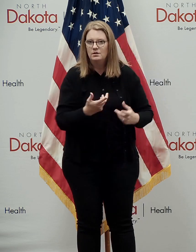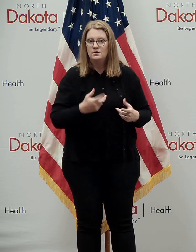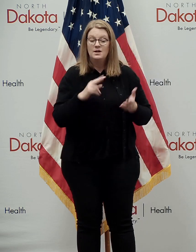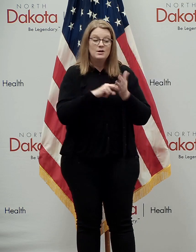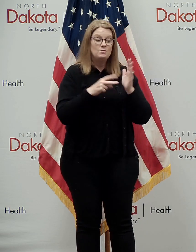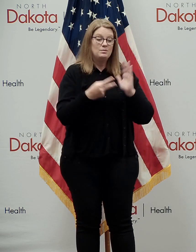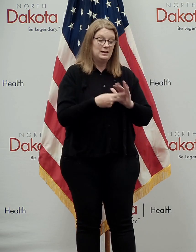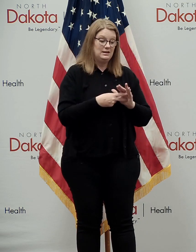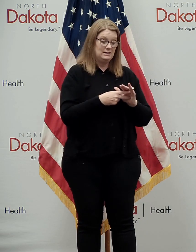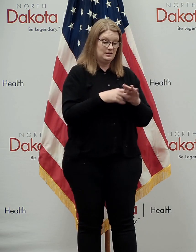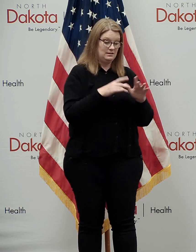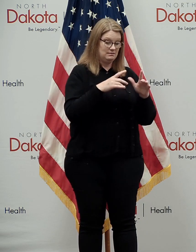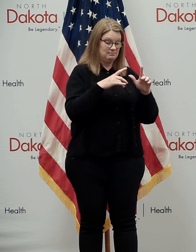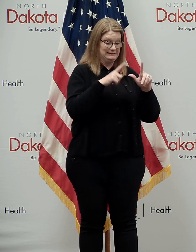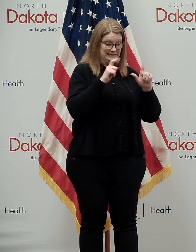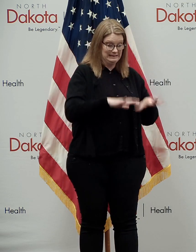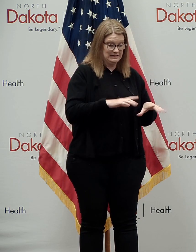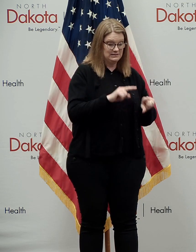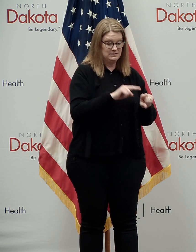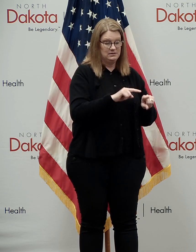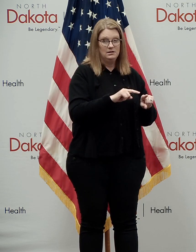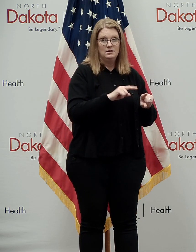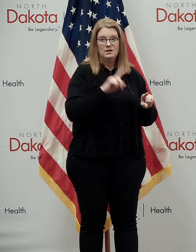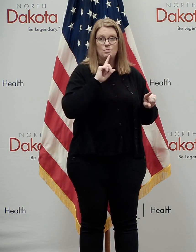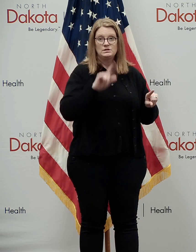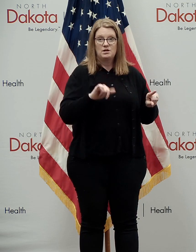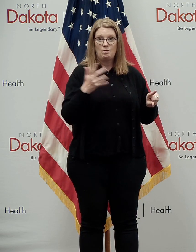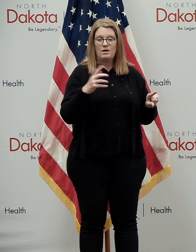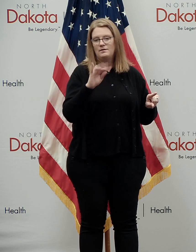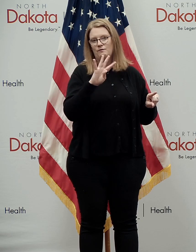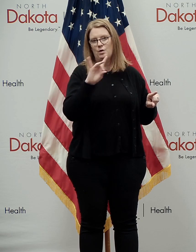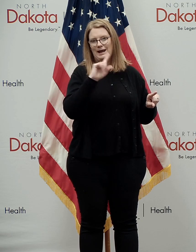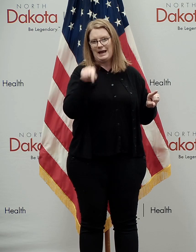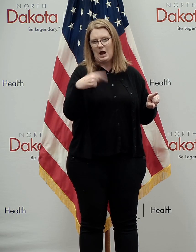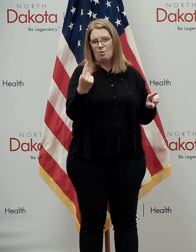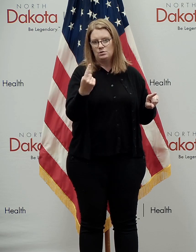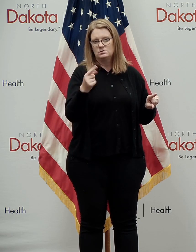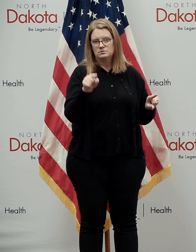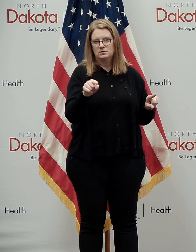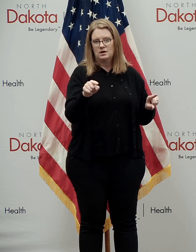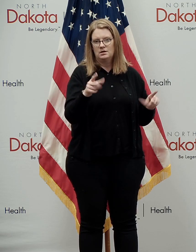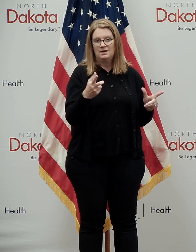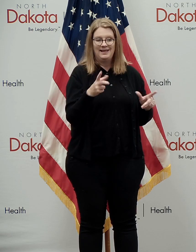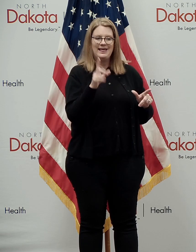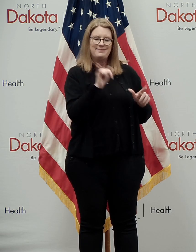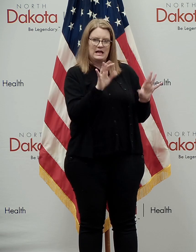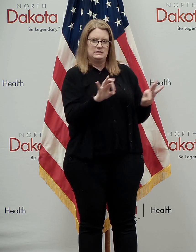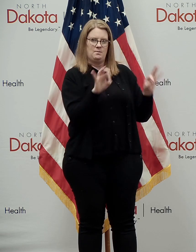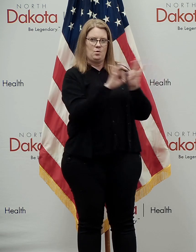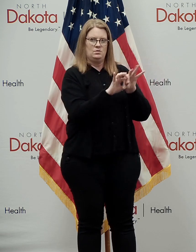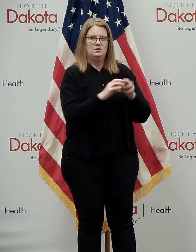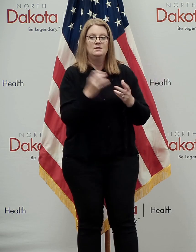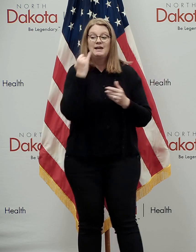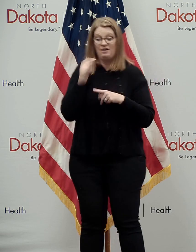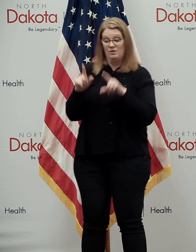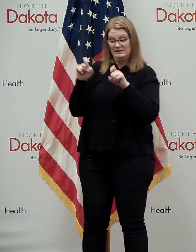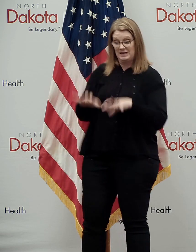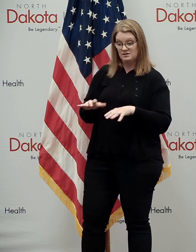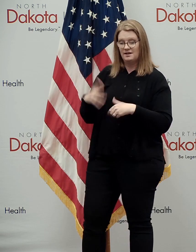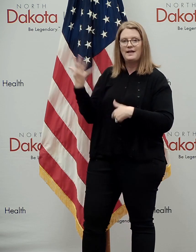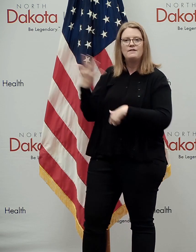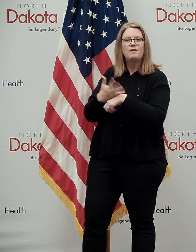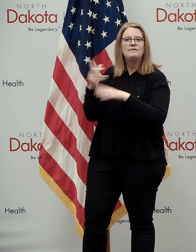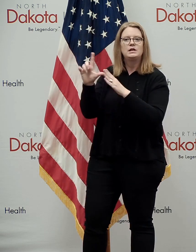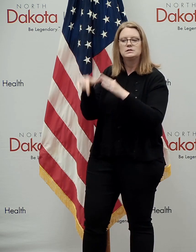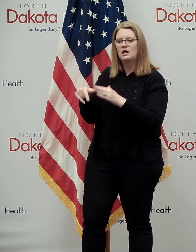result back in 48 hours or less is worth more to us than a test we get back, in 5 days.